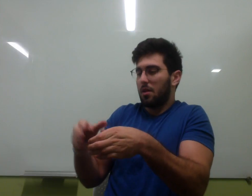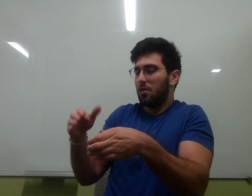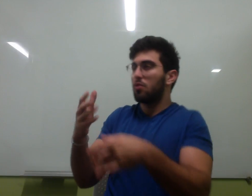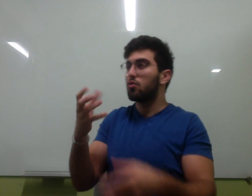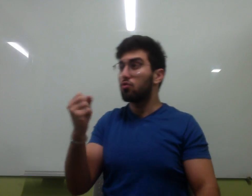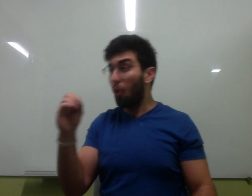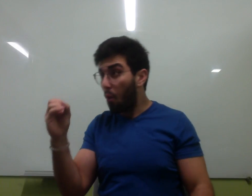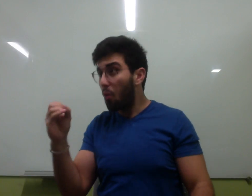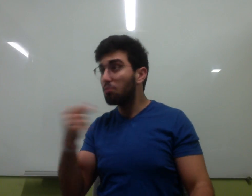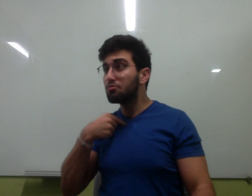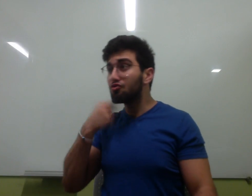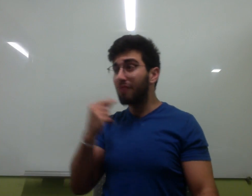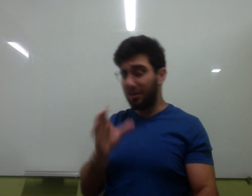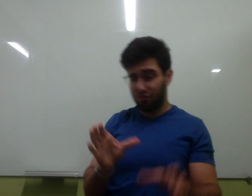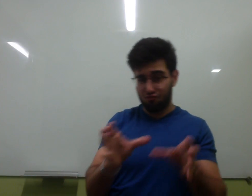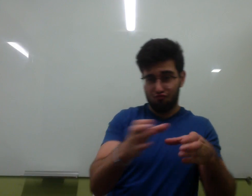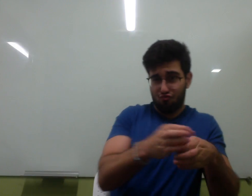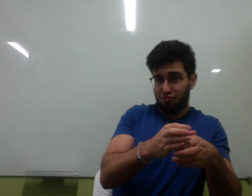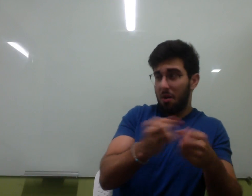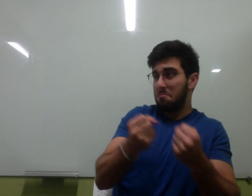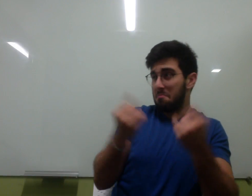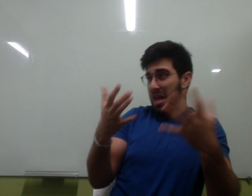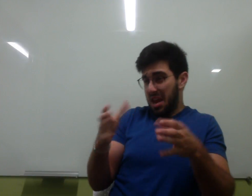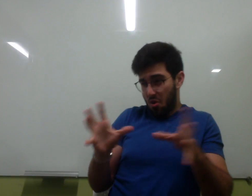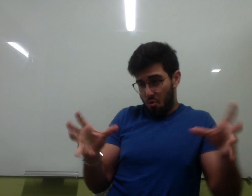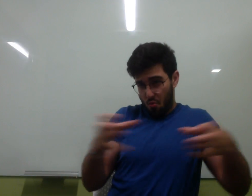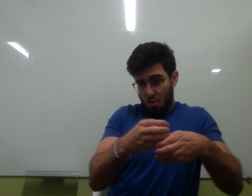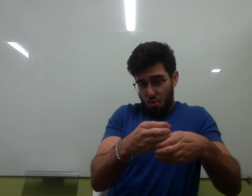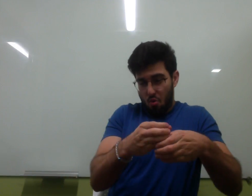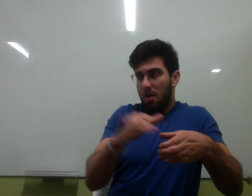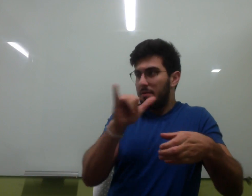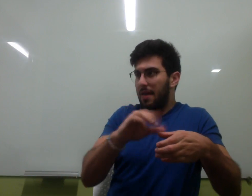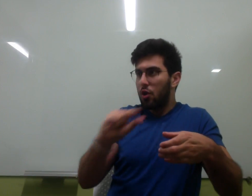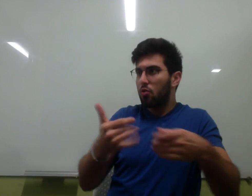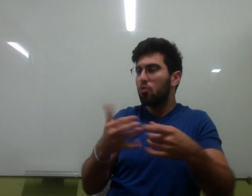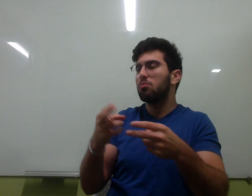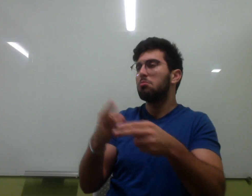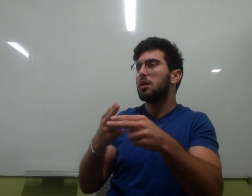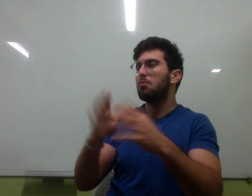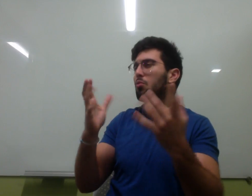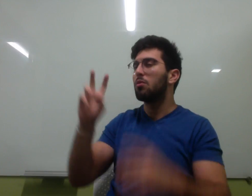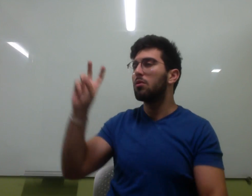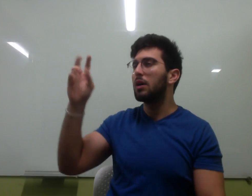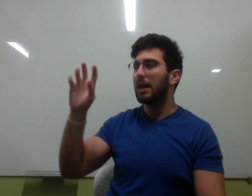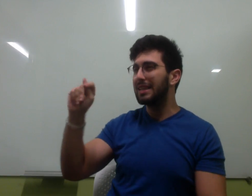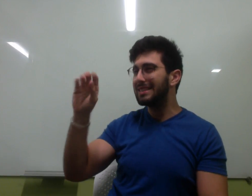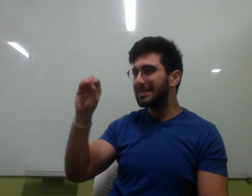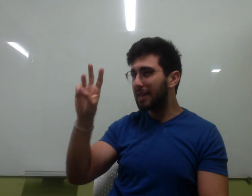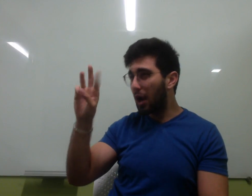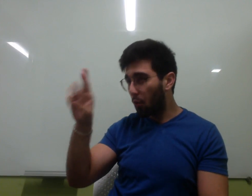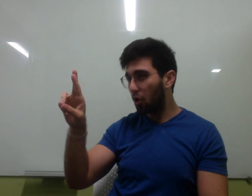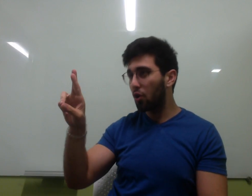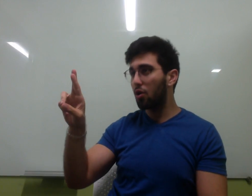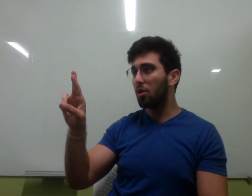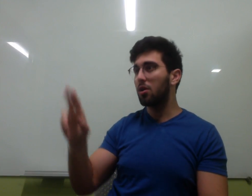So giraffes, it's long been known they're social animals. They live in packs, but again, they live in towers. They live in towers. I'm